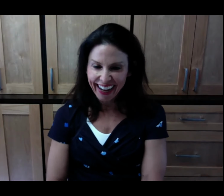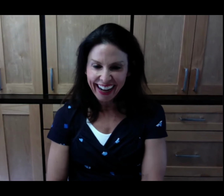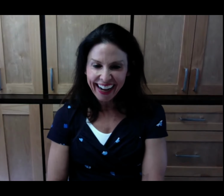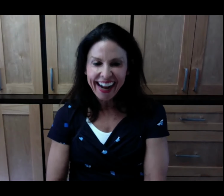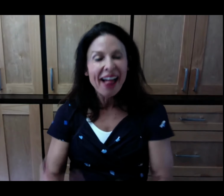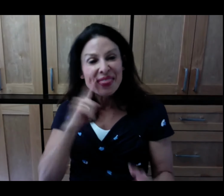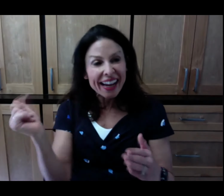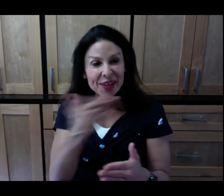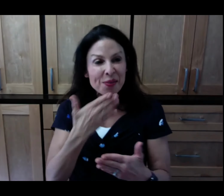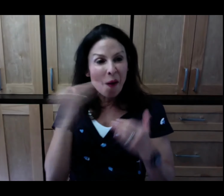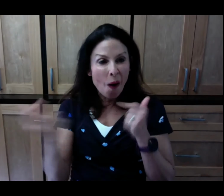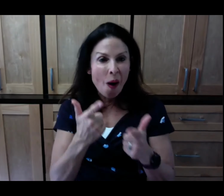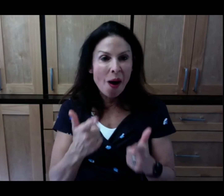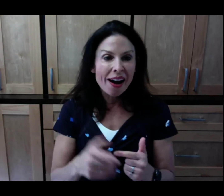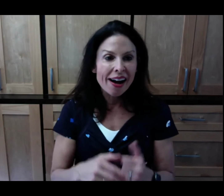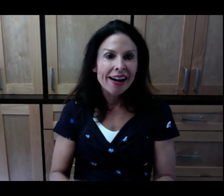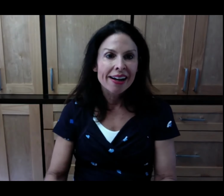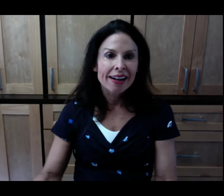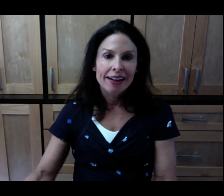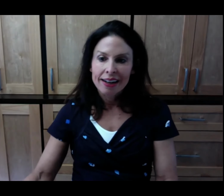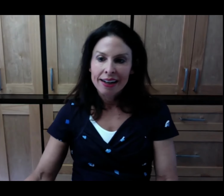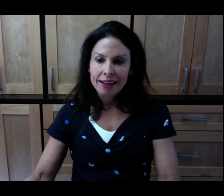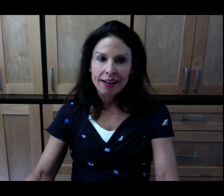Maybe if you can share it, we can post it on the